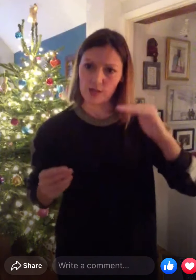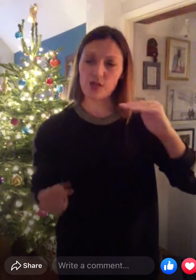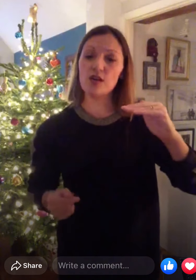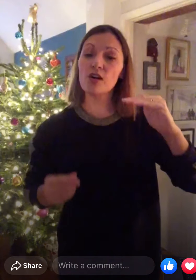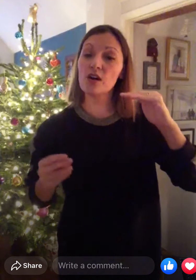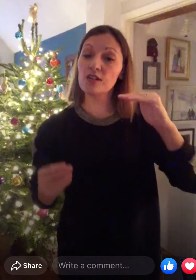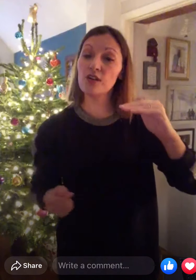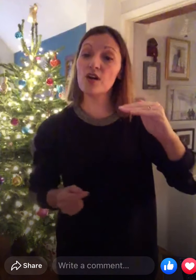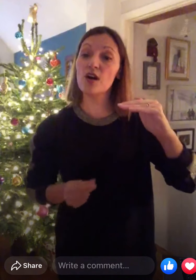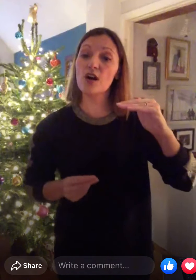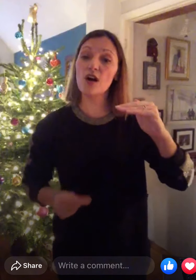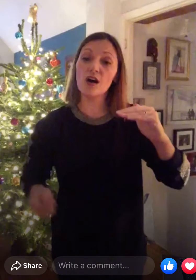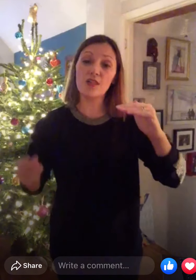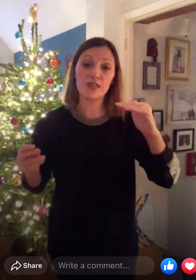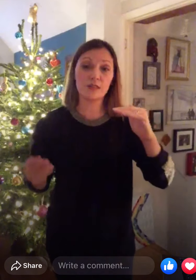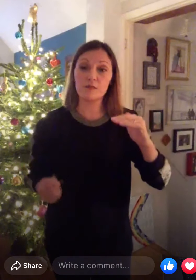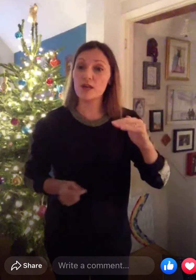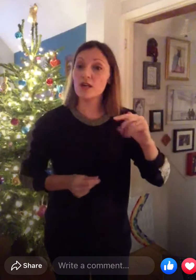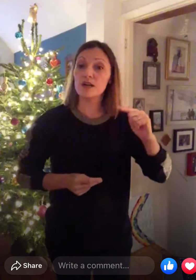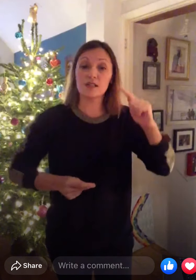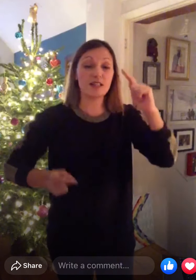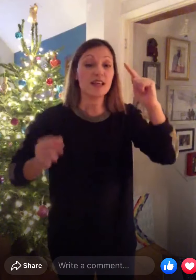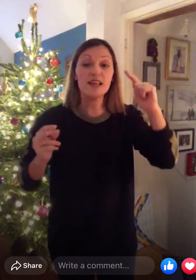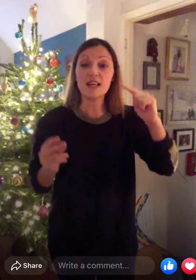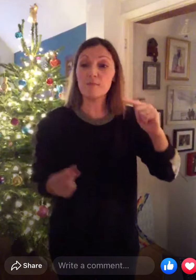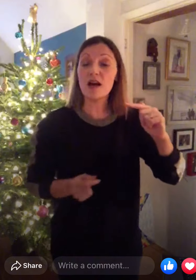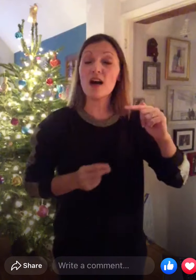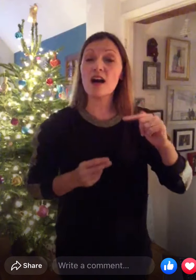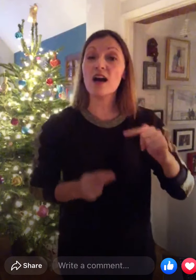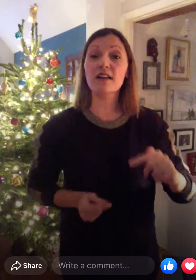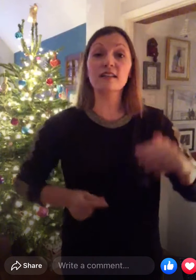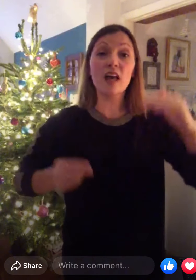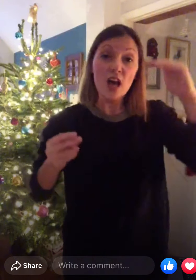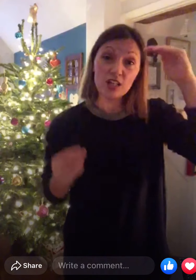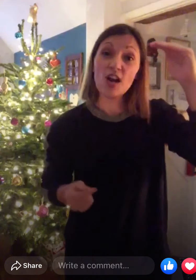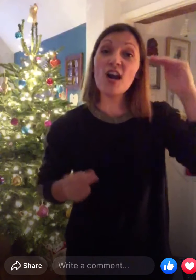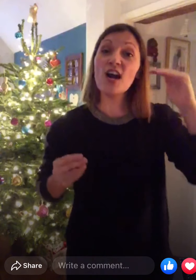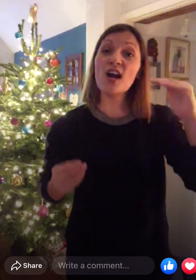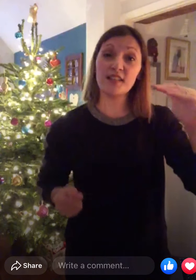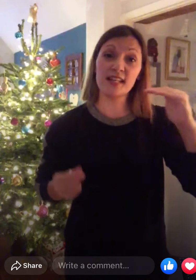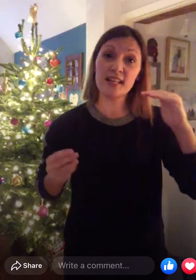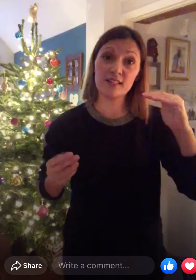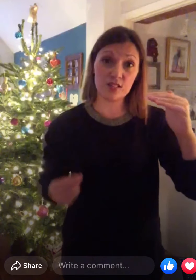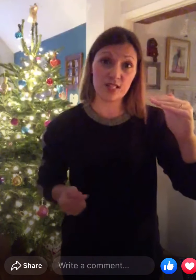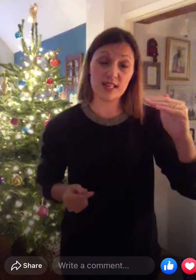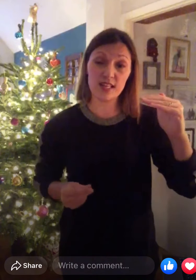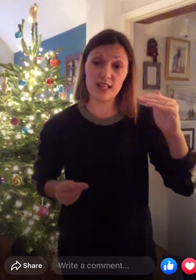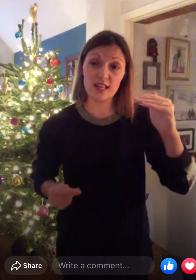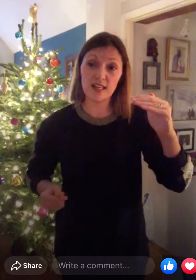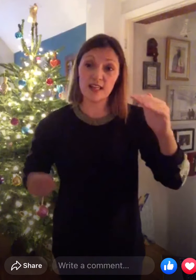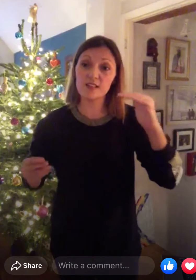on earth and mercy mild. God and sinners